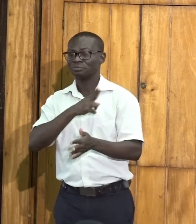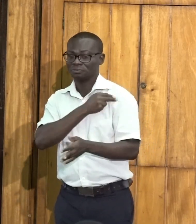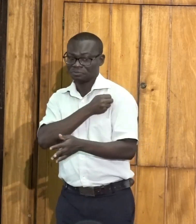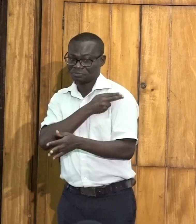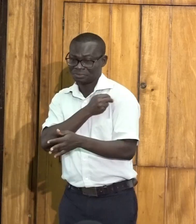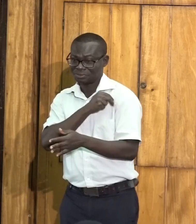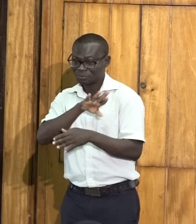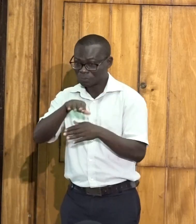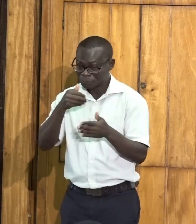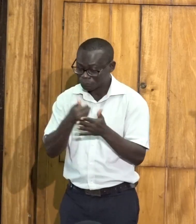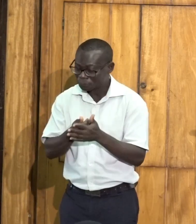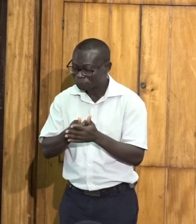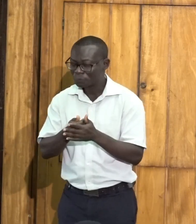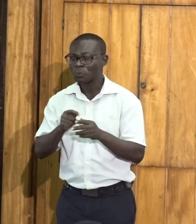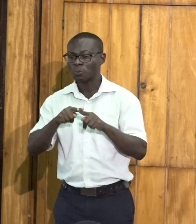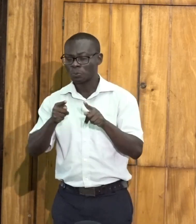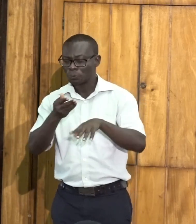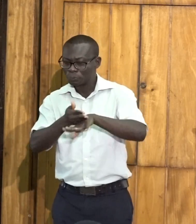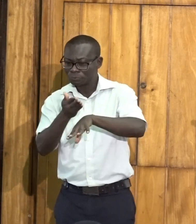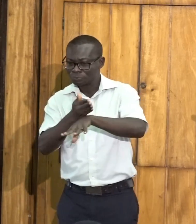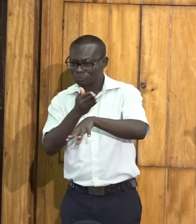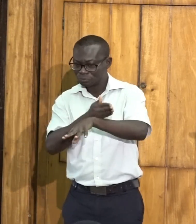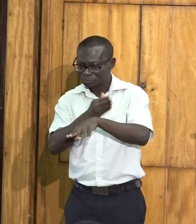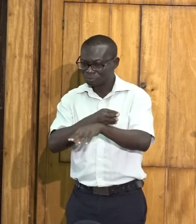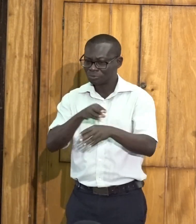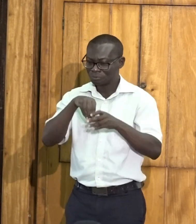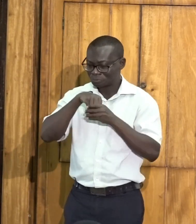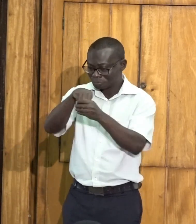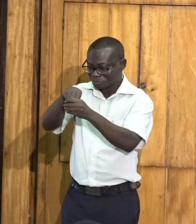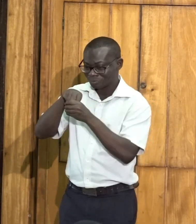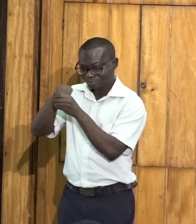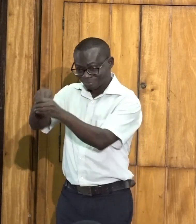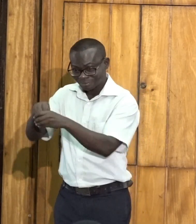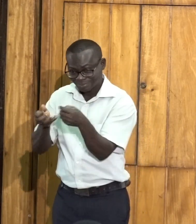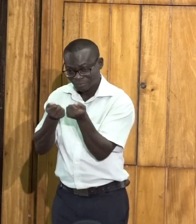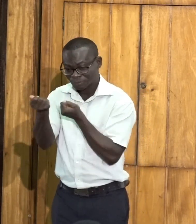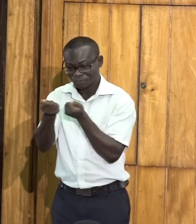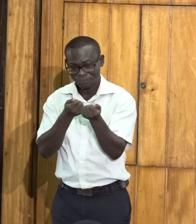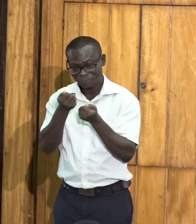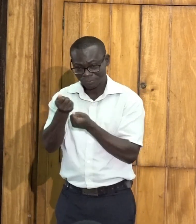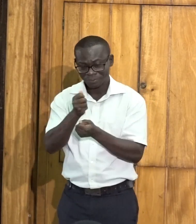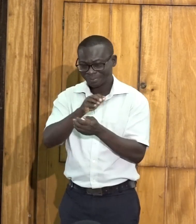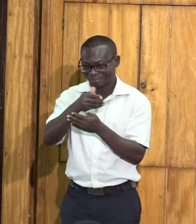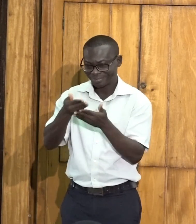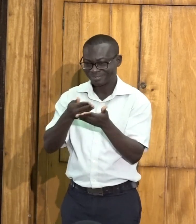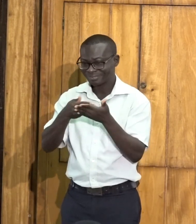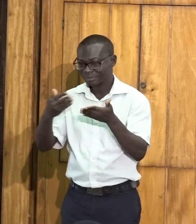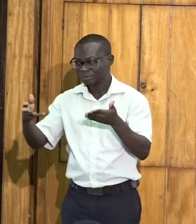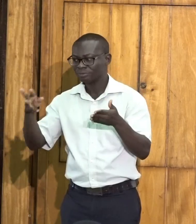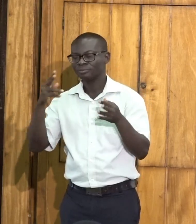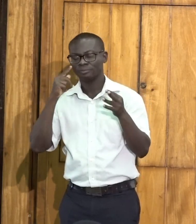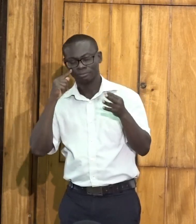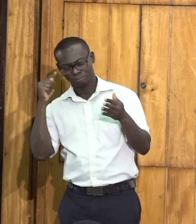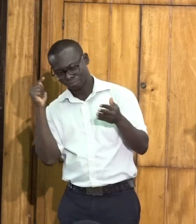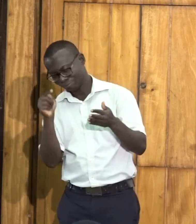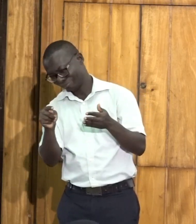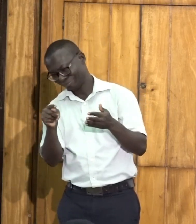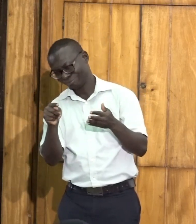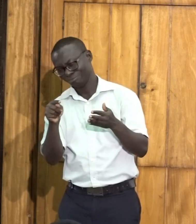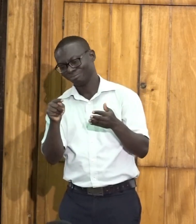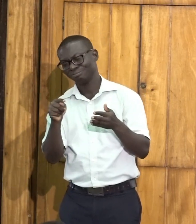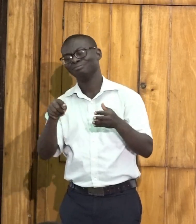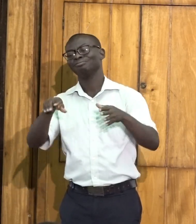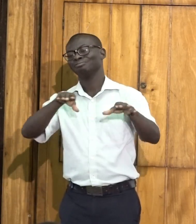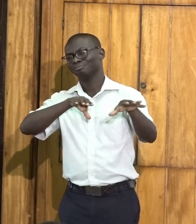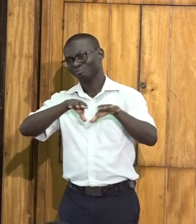or do we need to improve our transport circuit? And those are things we all look at and can act